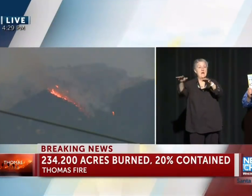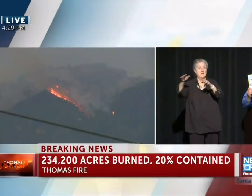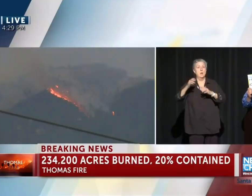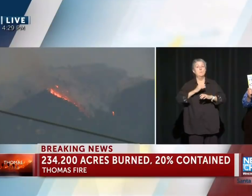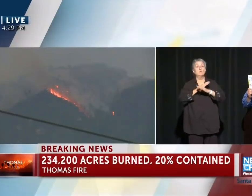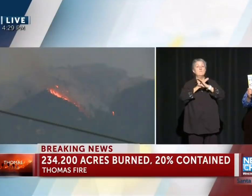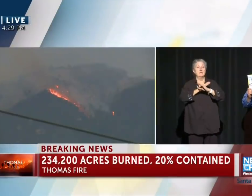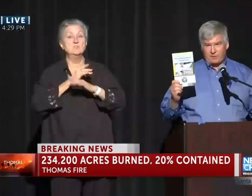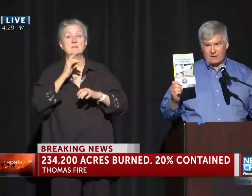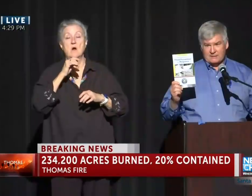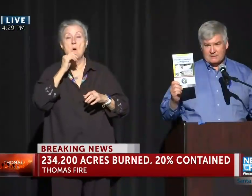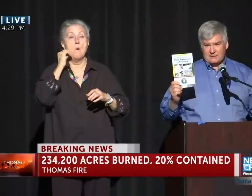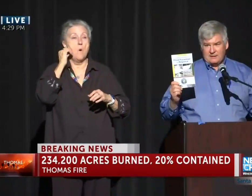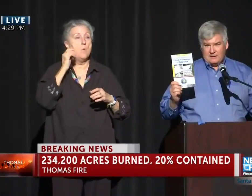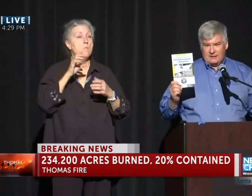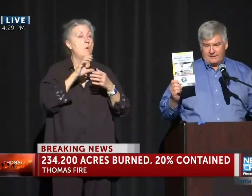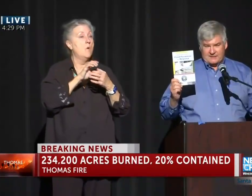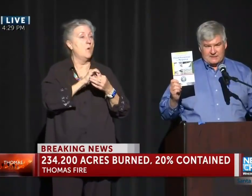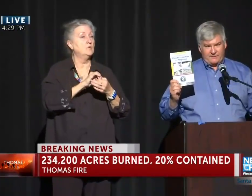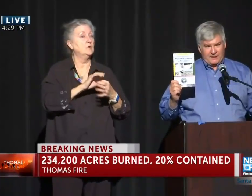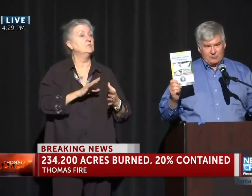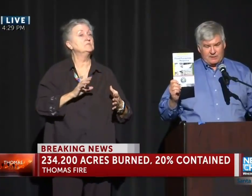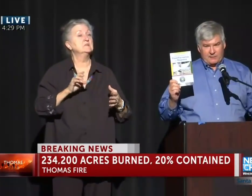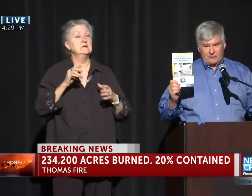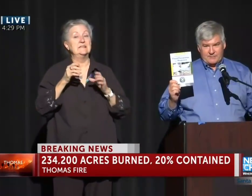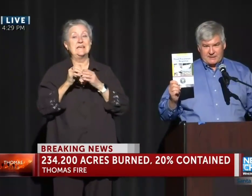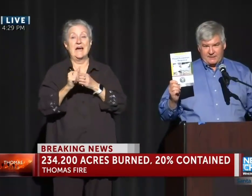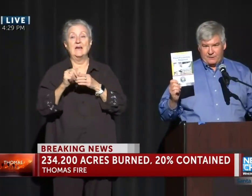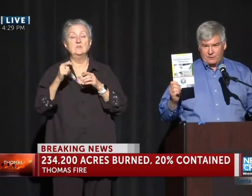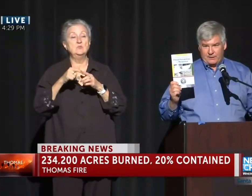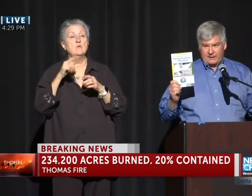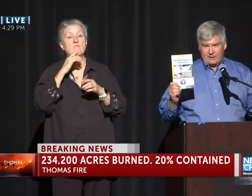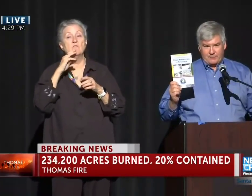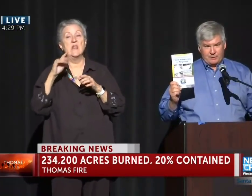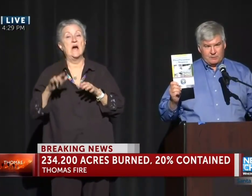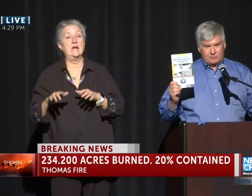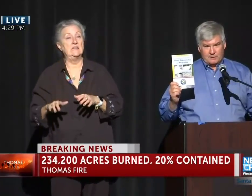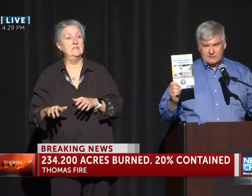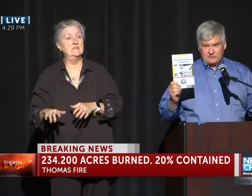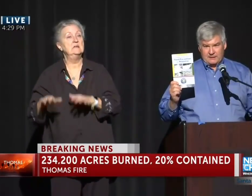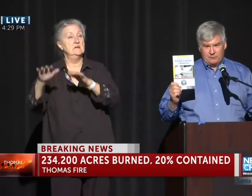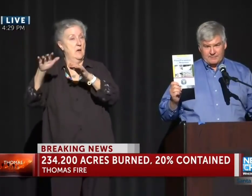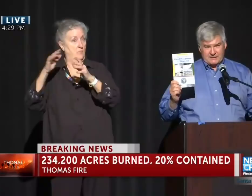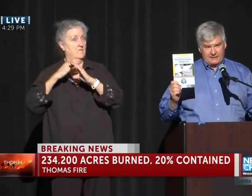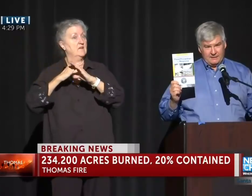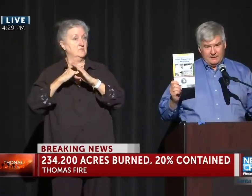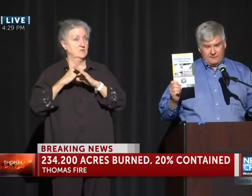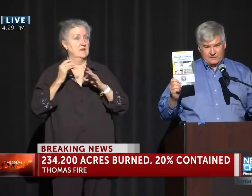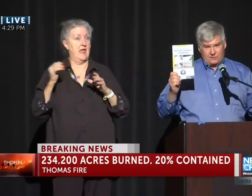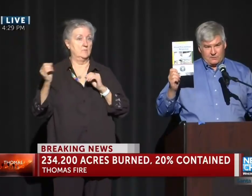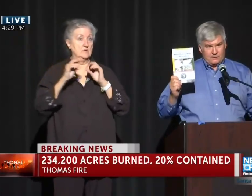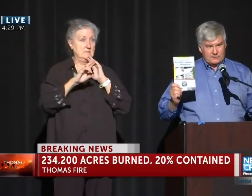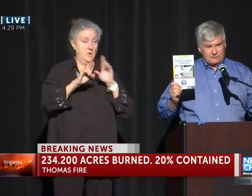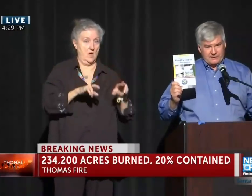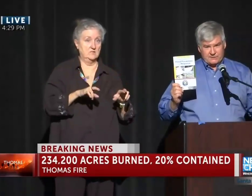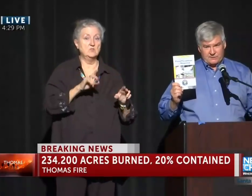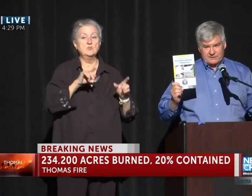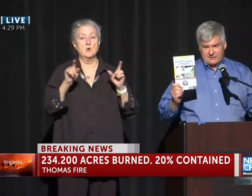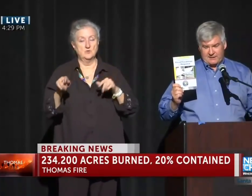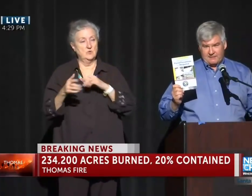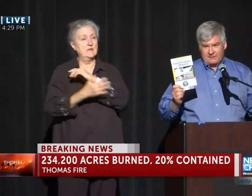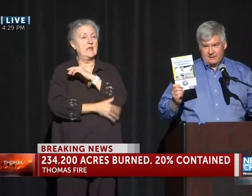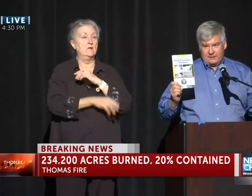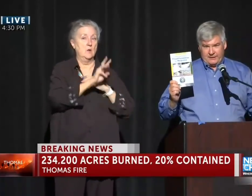to Flood Prevention and Response. This is available on our website. If you go to the County Public Works website, there's a whole host